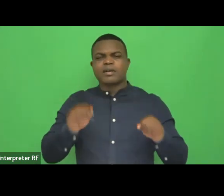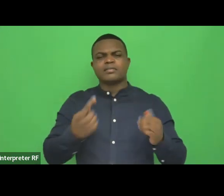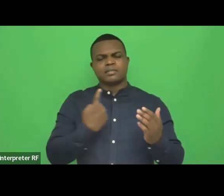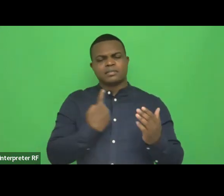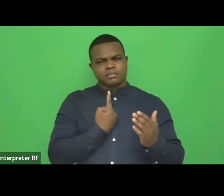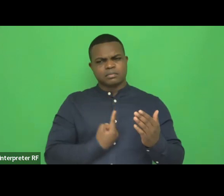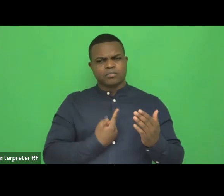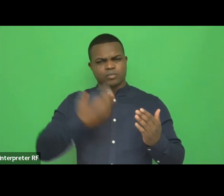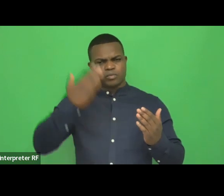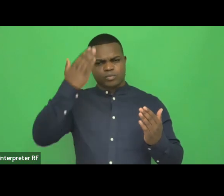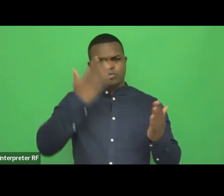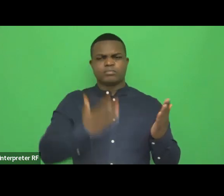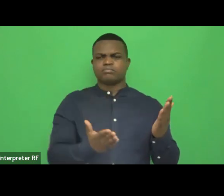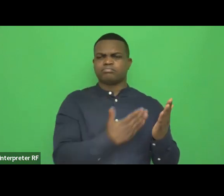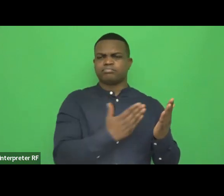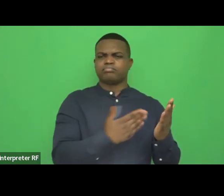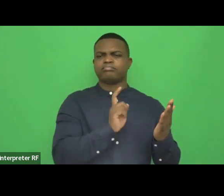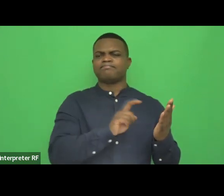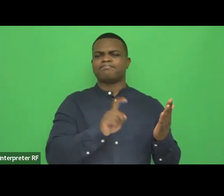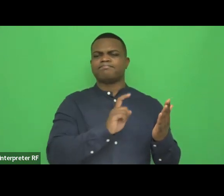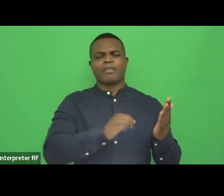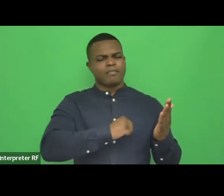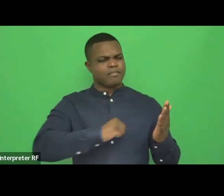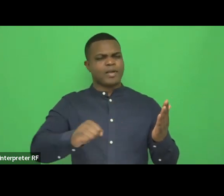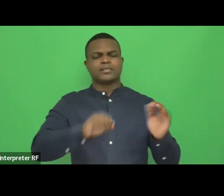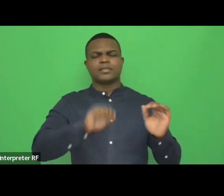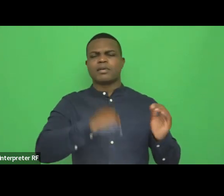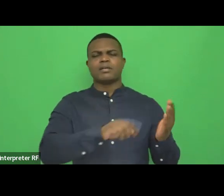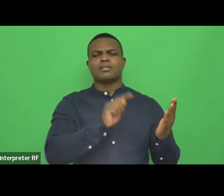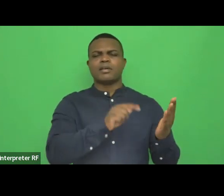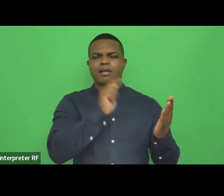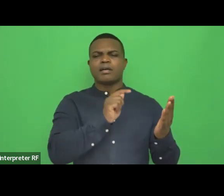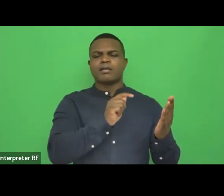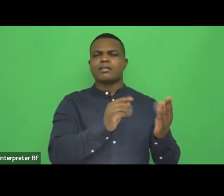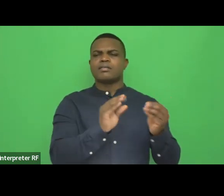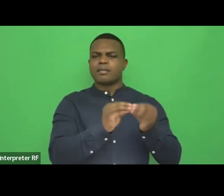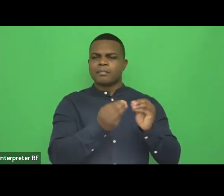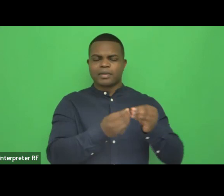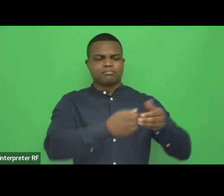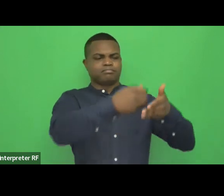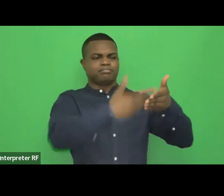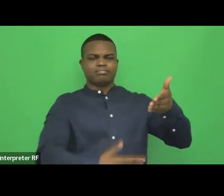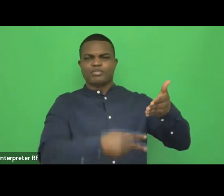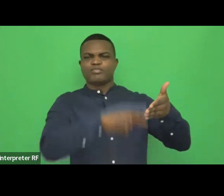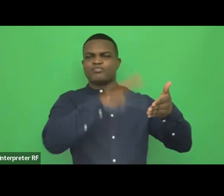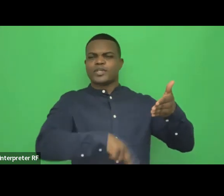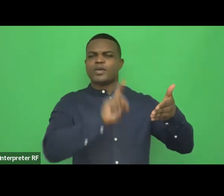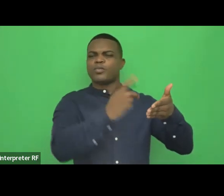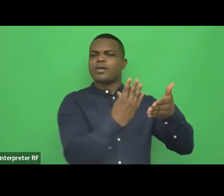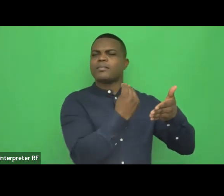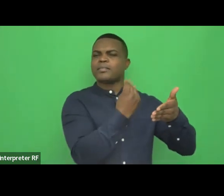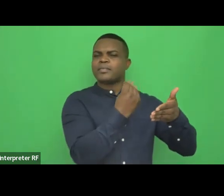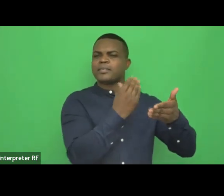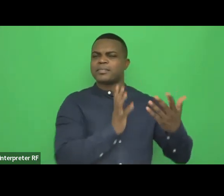Following the guidelines for accessible publishing for digital publications means including these and other navigation features